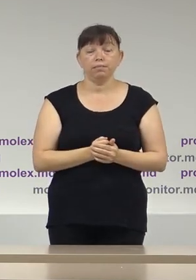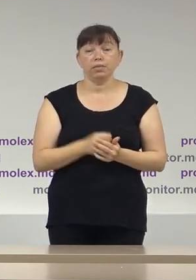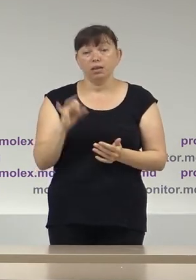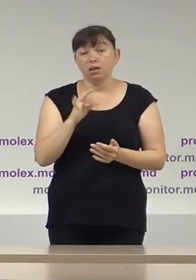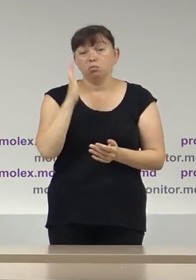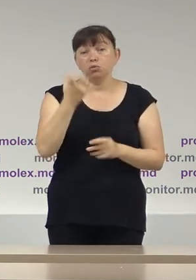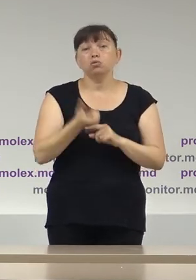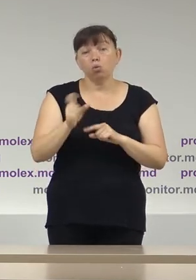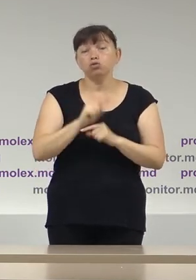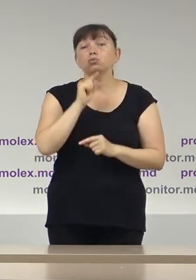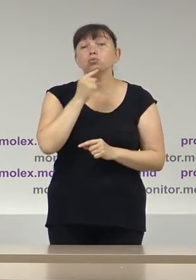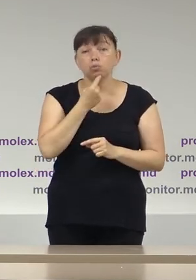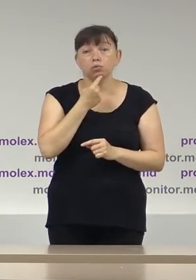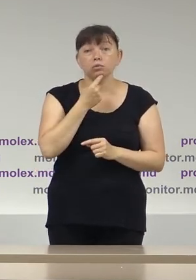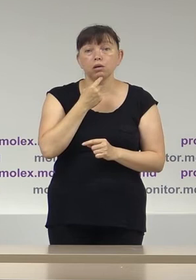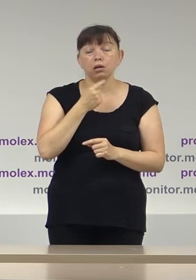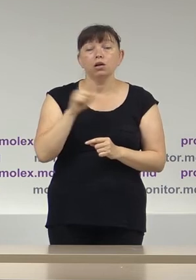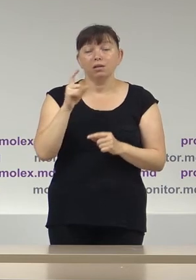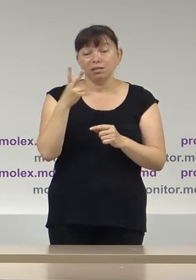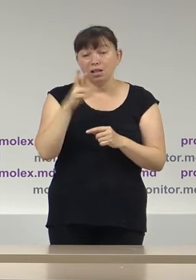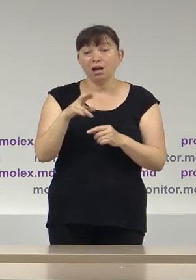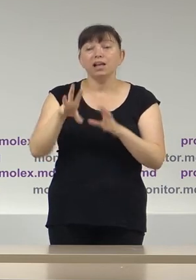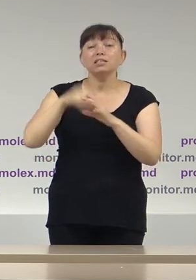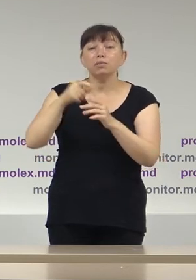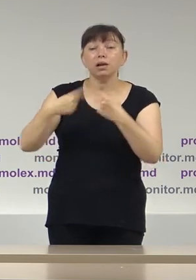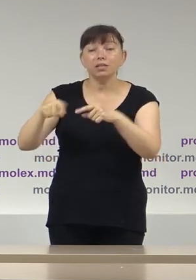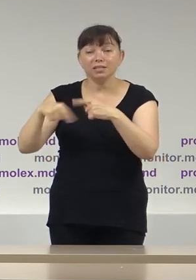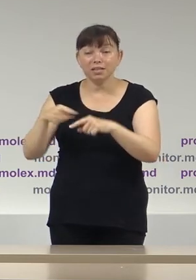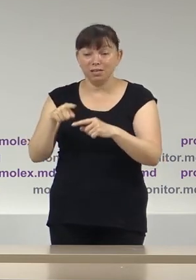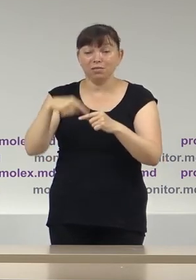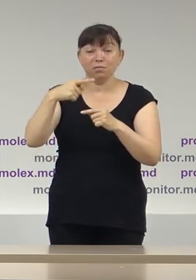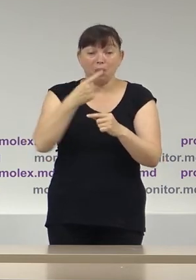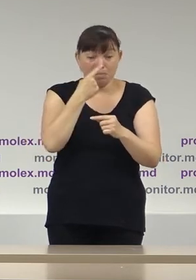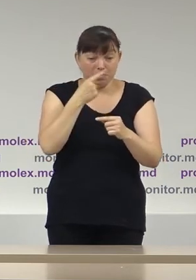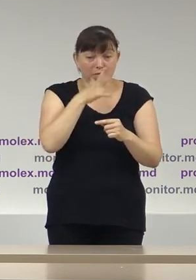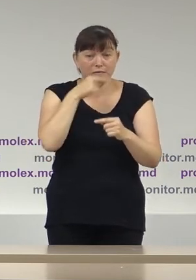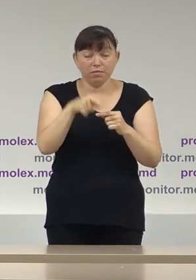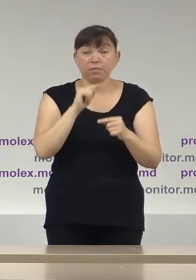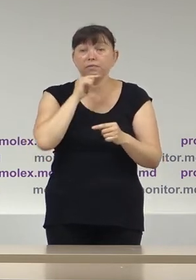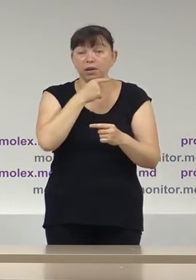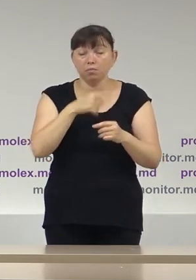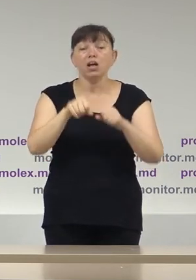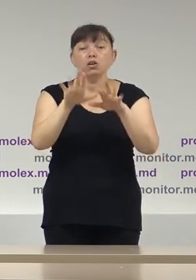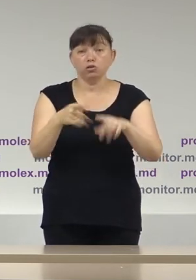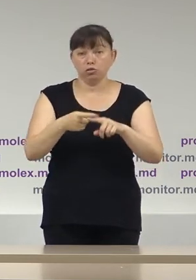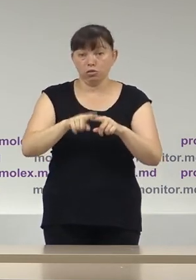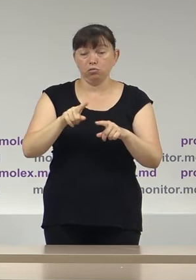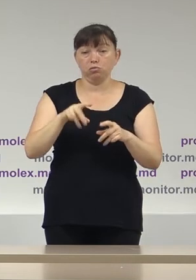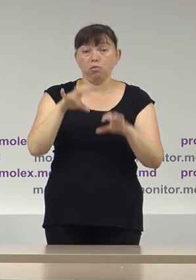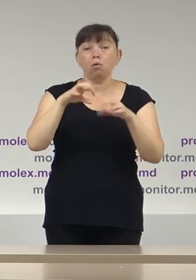up, and it will be quite difficult for the electoral bodies